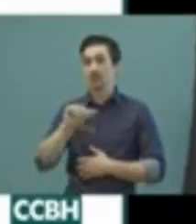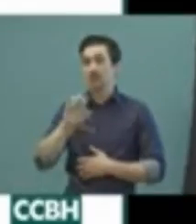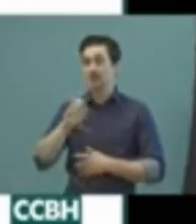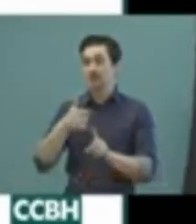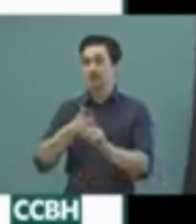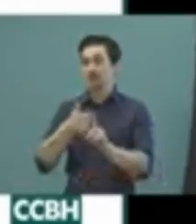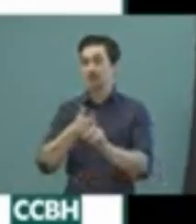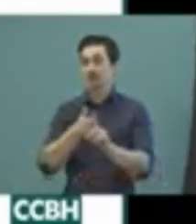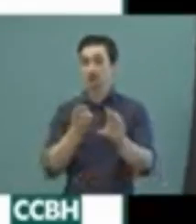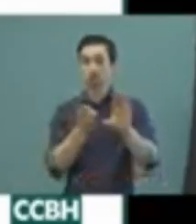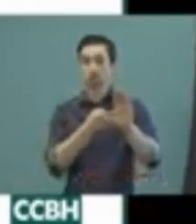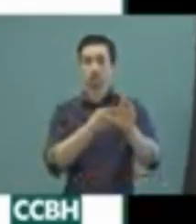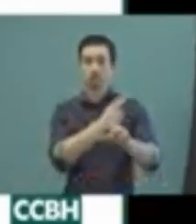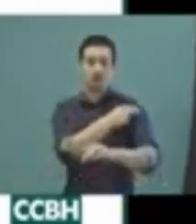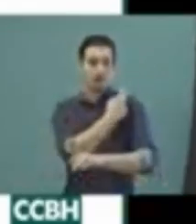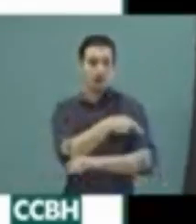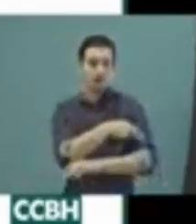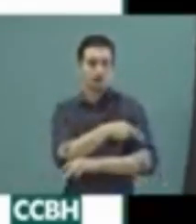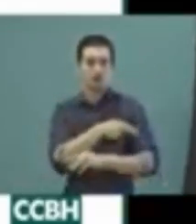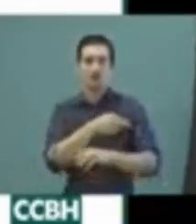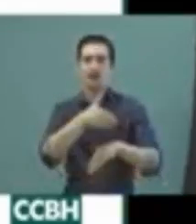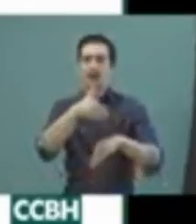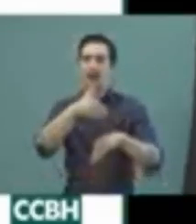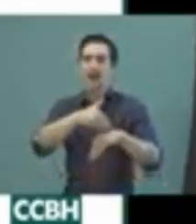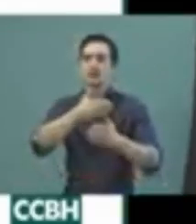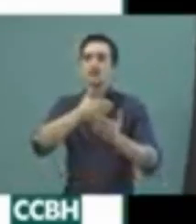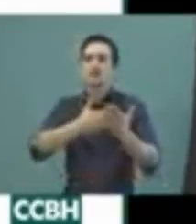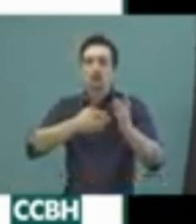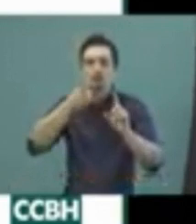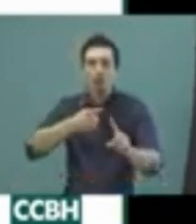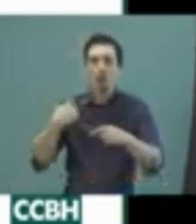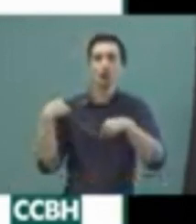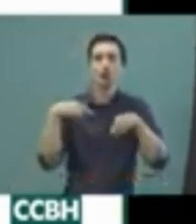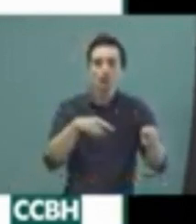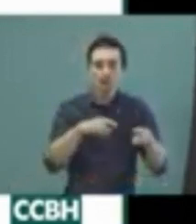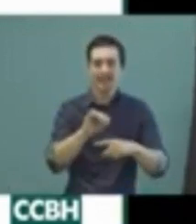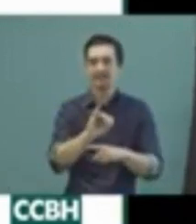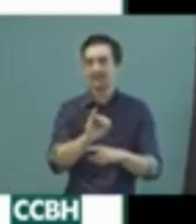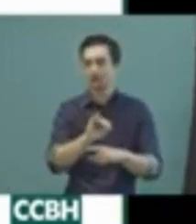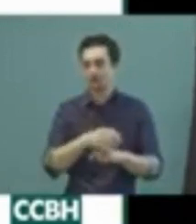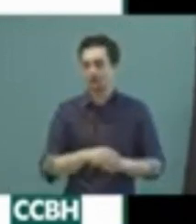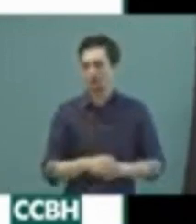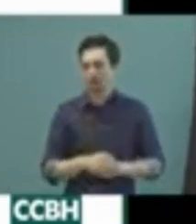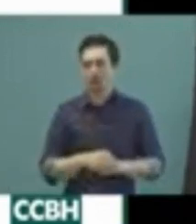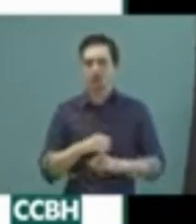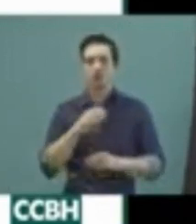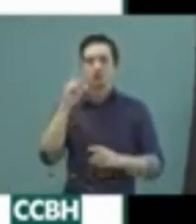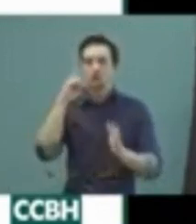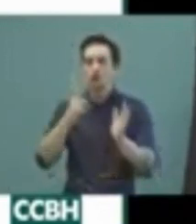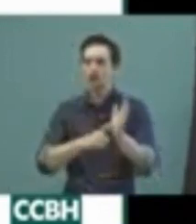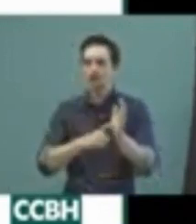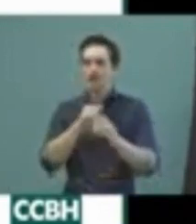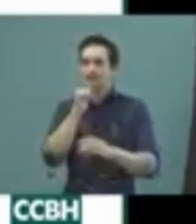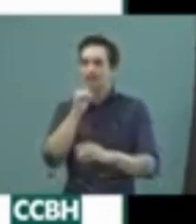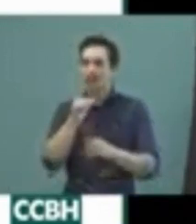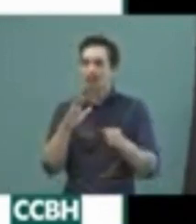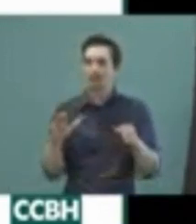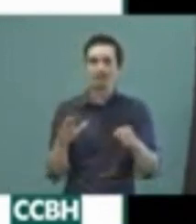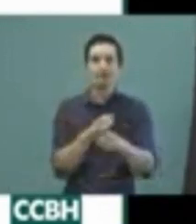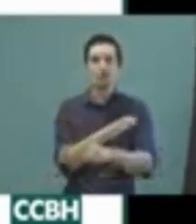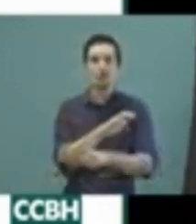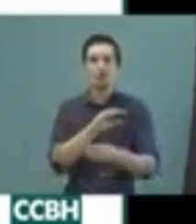at some point during their infection. You will notice that this is not the full number of cases because we do not yet